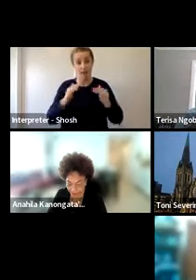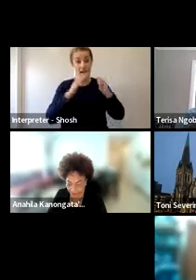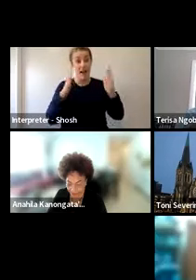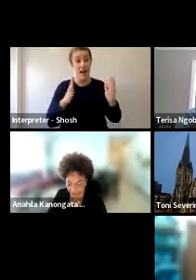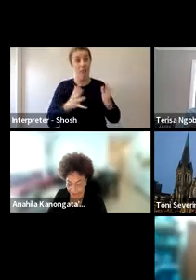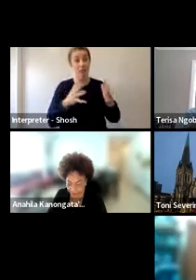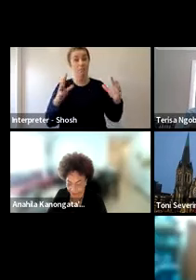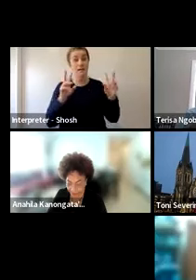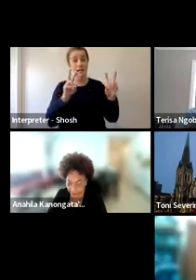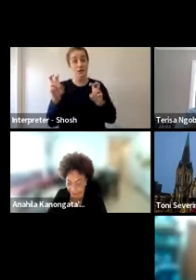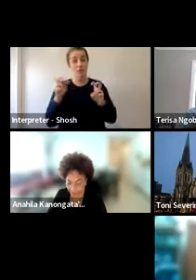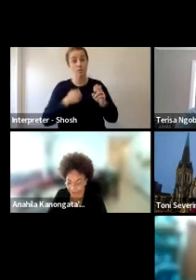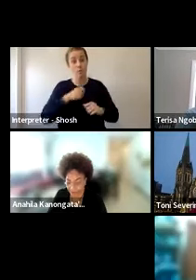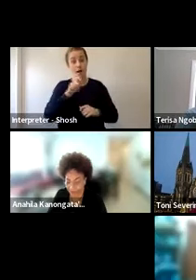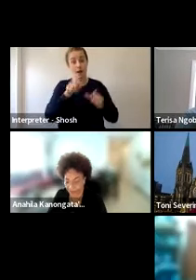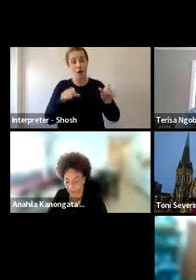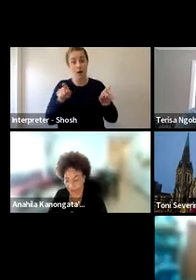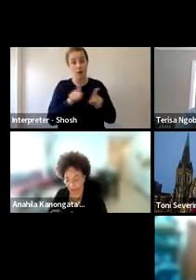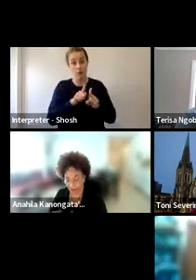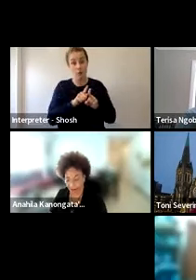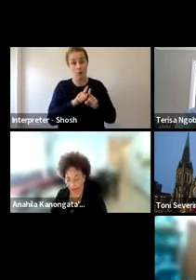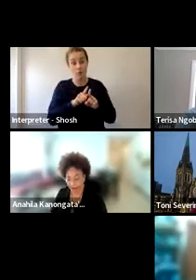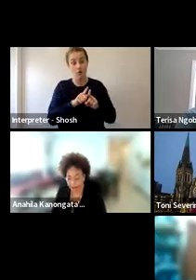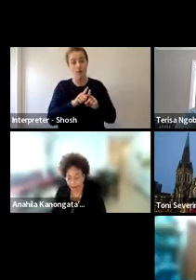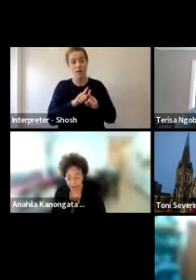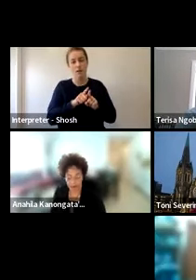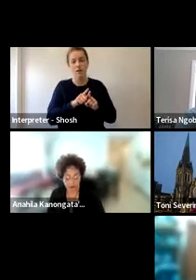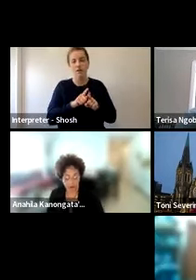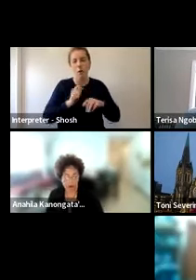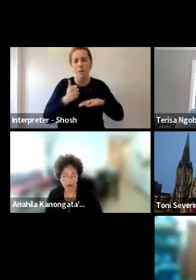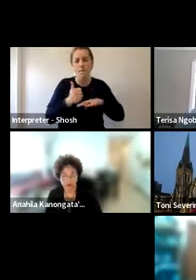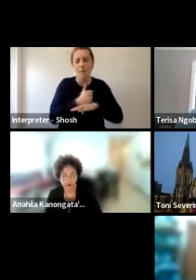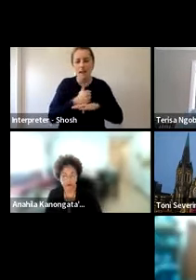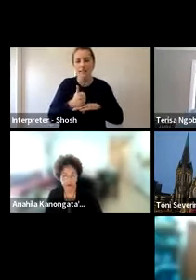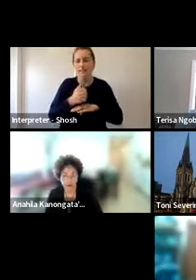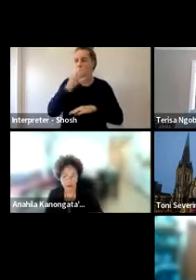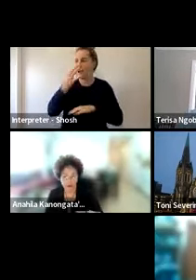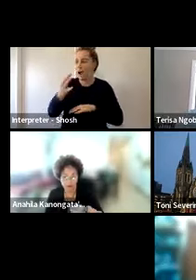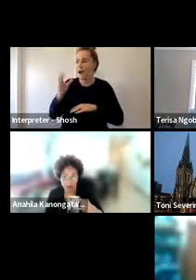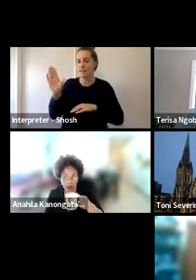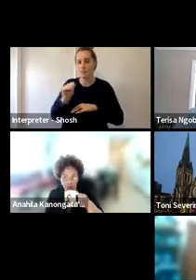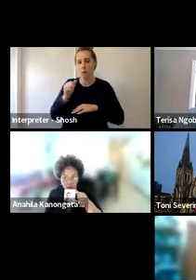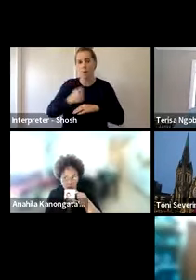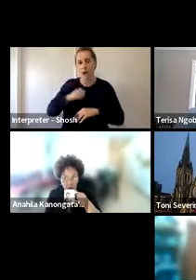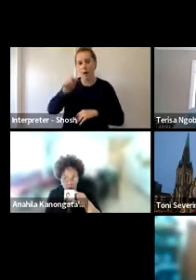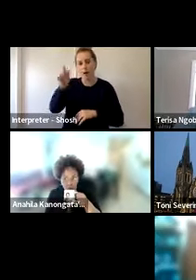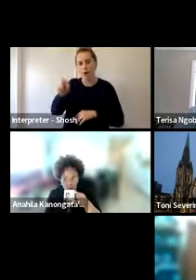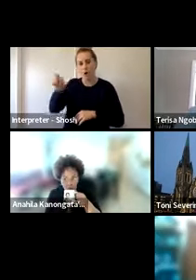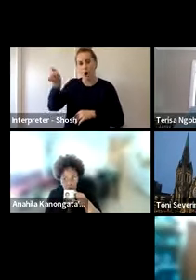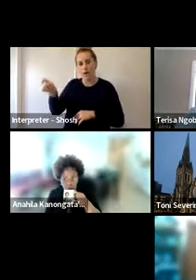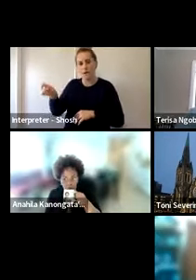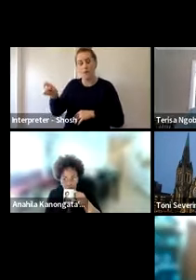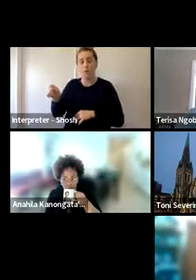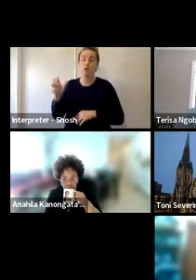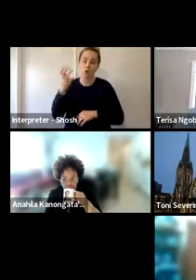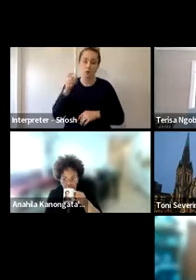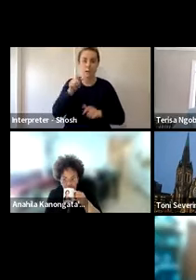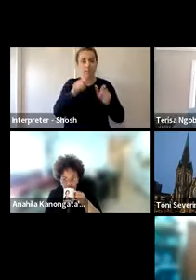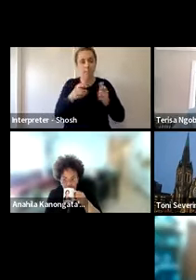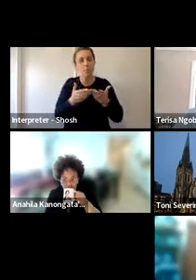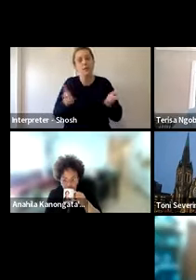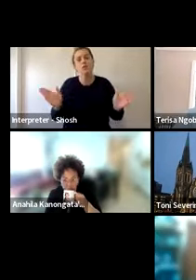big issue for my clients. So all the basics that we ask of our clients, or ask of people generally,